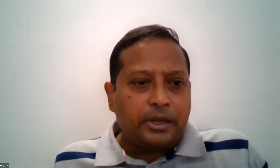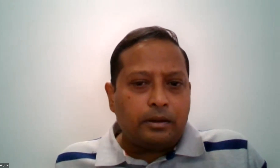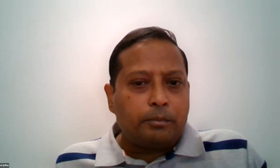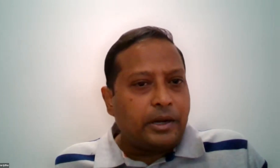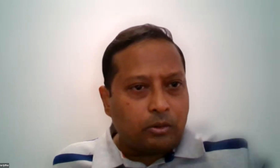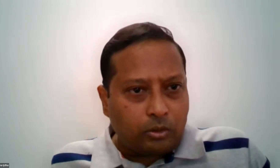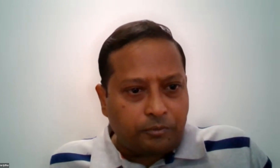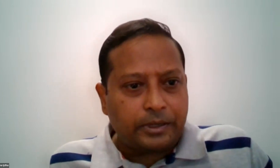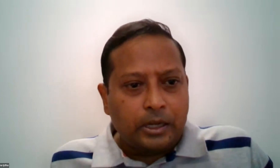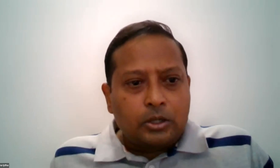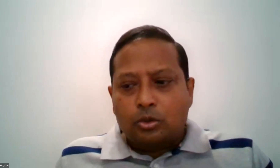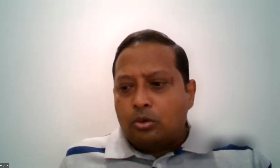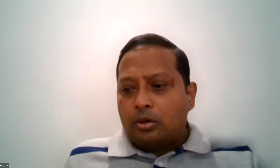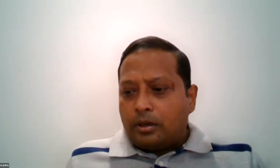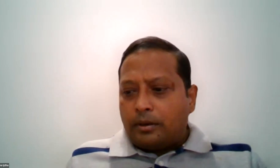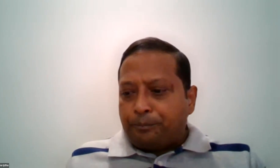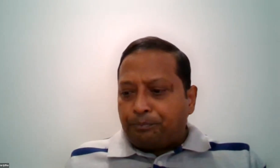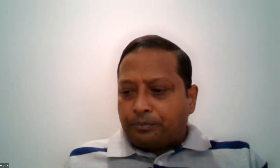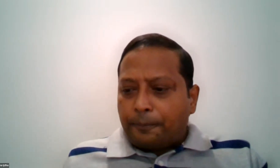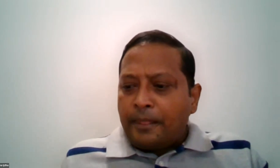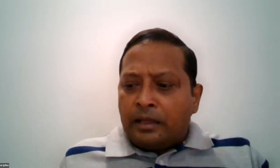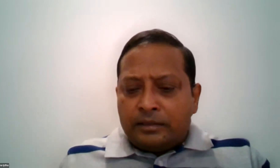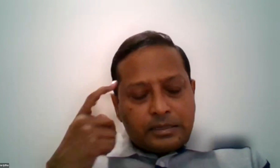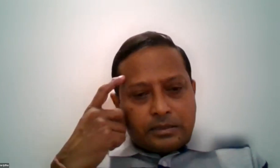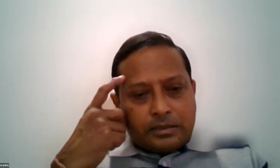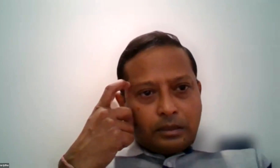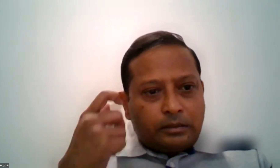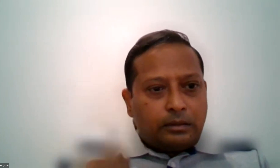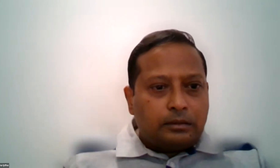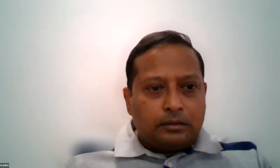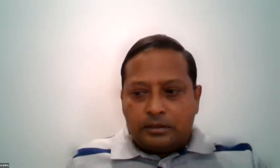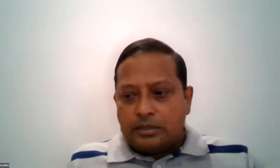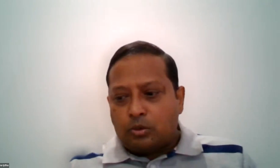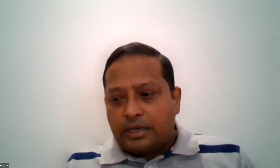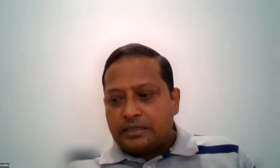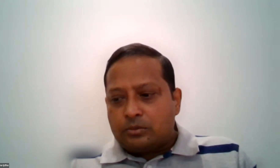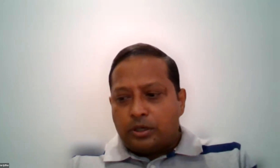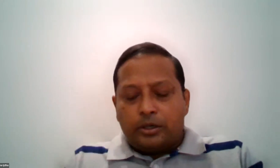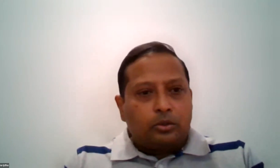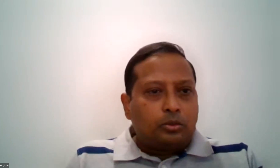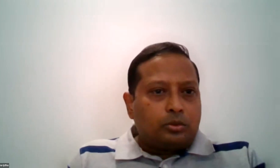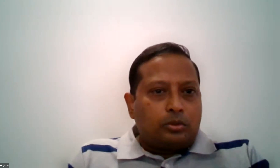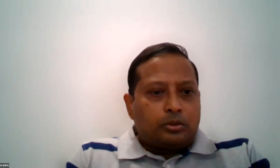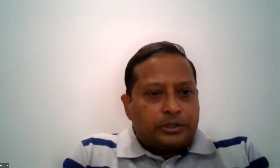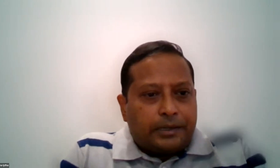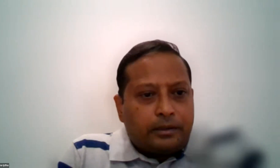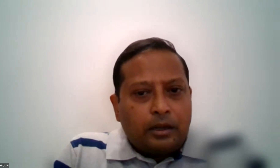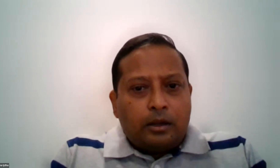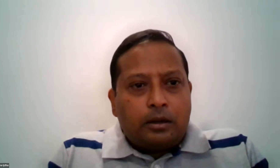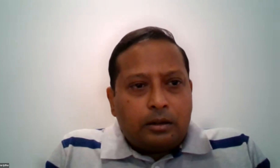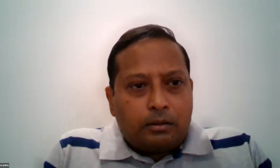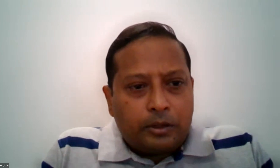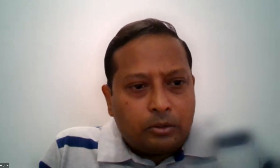protocol can be made out of it. So this is what I just wanted to share